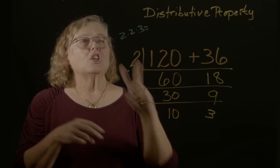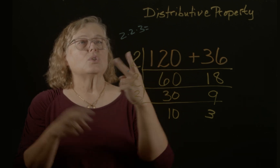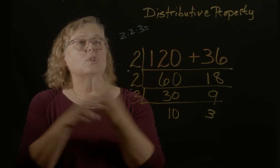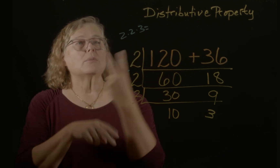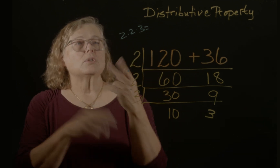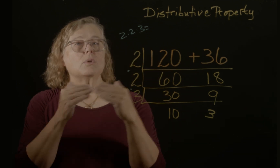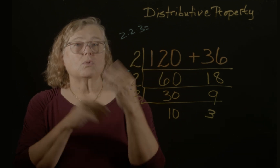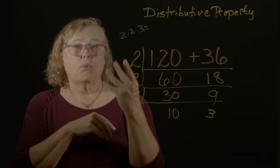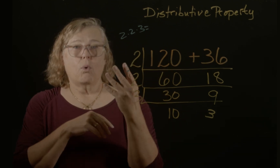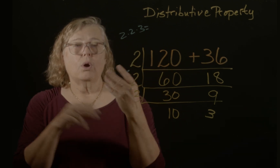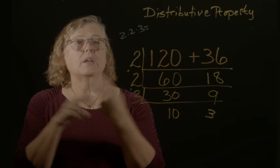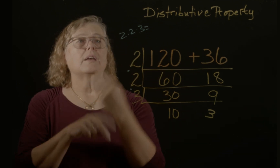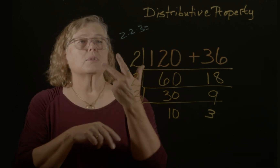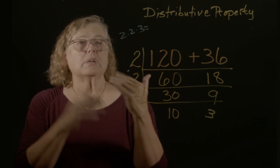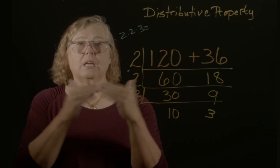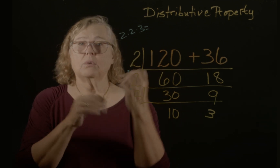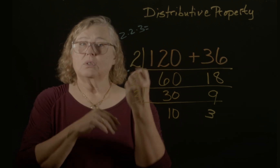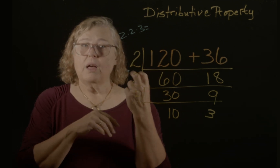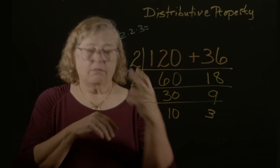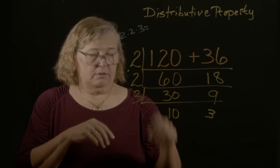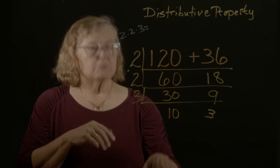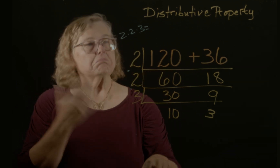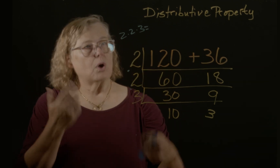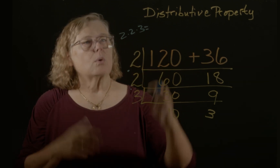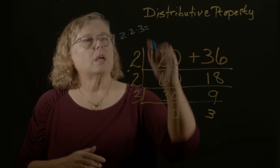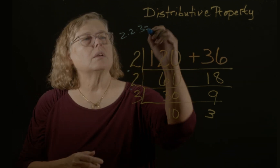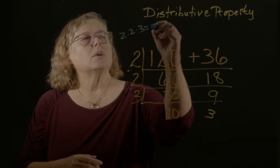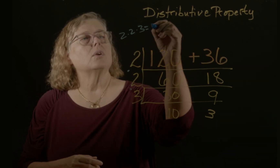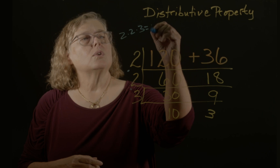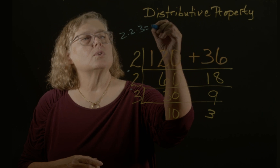What's that equal? 2 times 2 is 4, times 3 is 12.